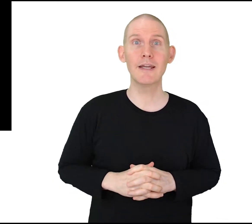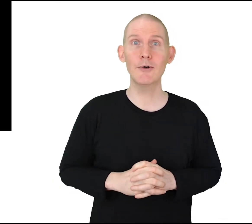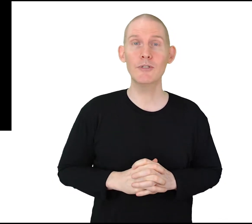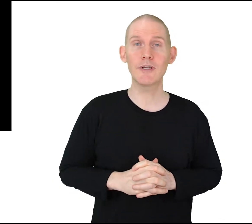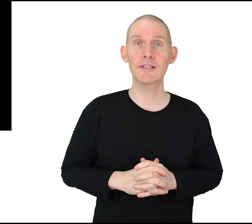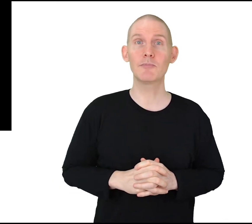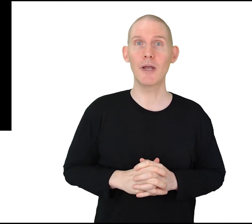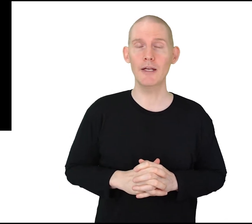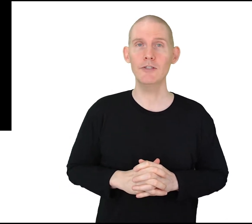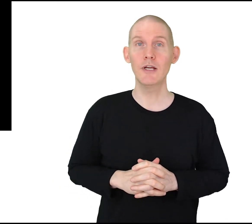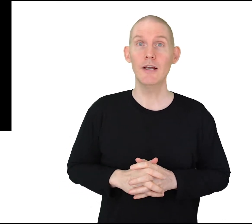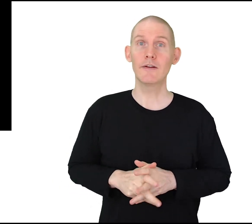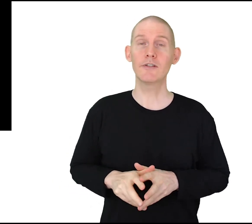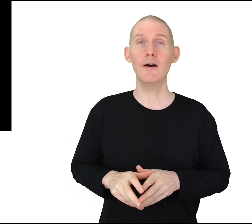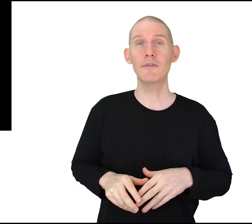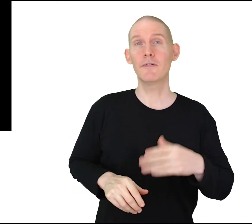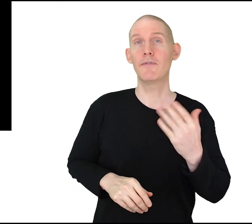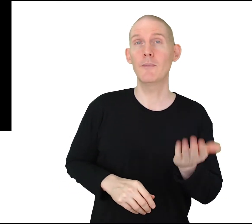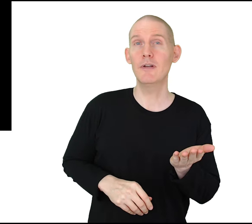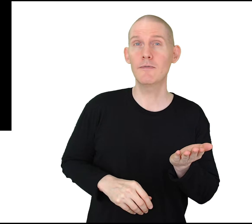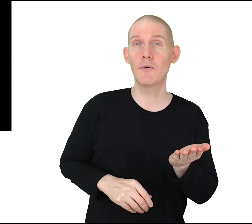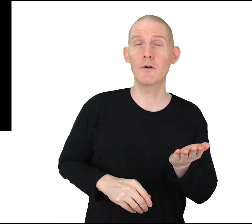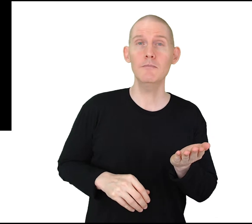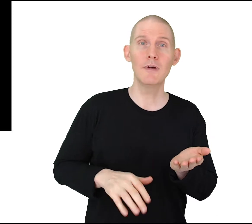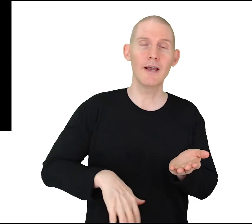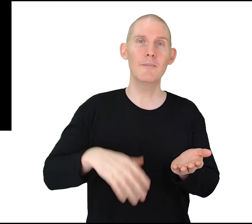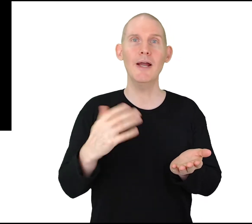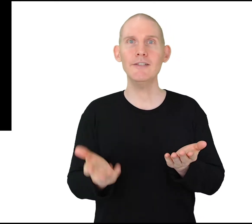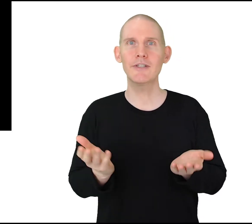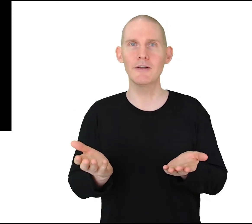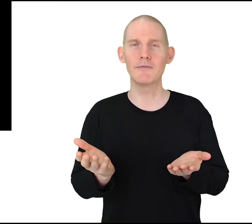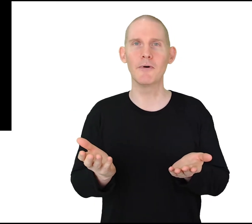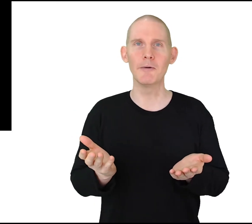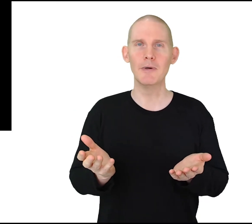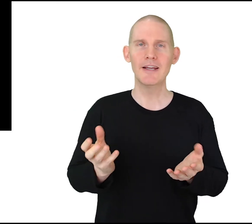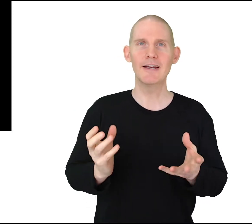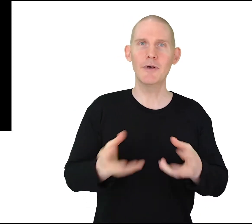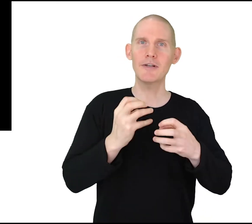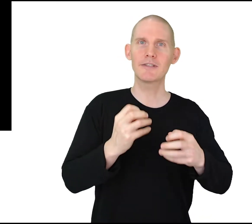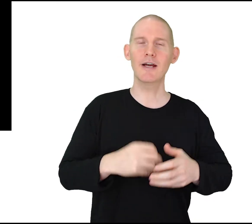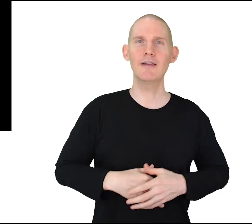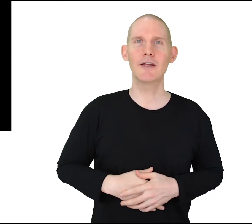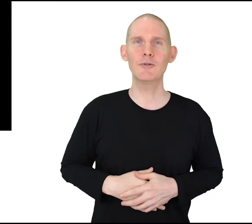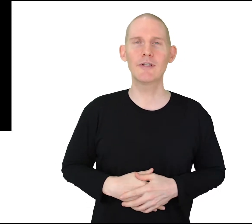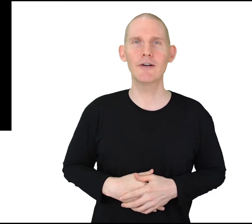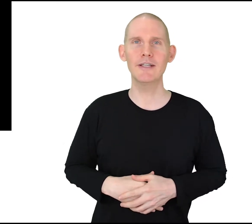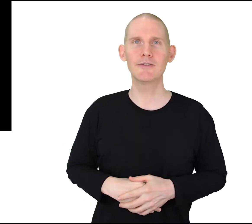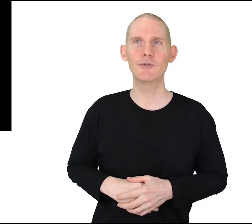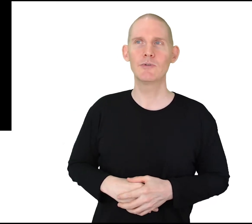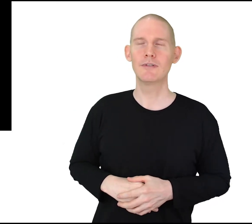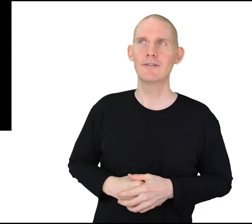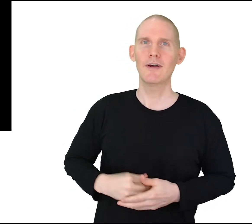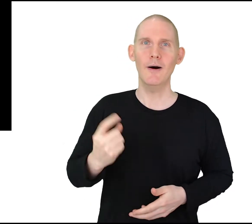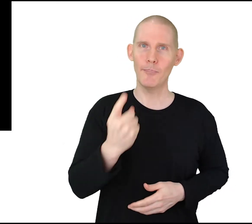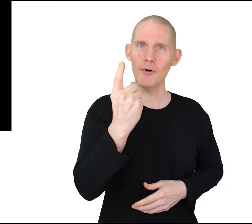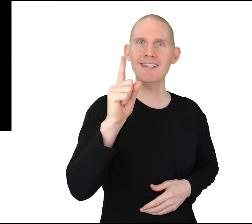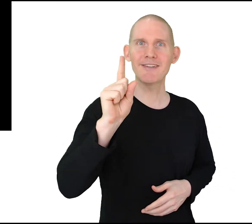language like Spanish, there's often a feminine form and a masculine form. In American Sign Language, there is a pointer